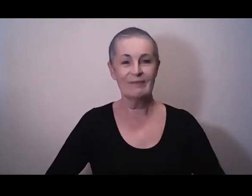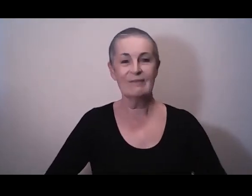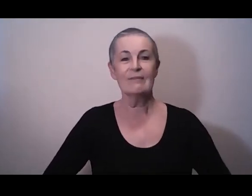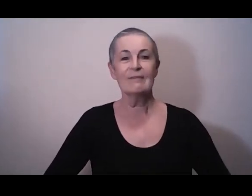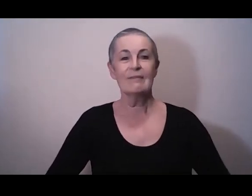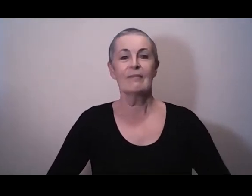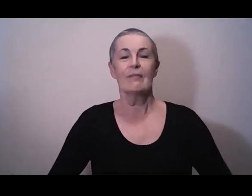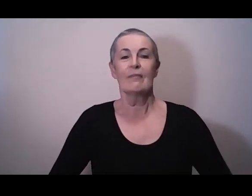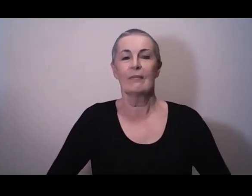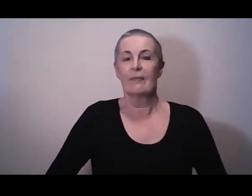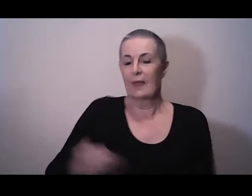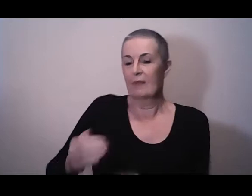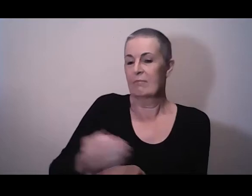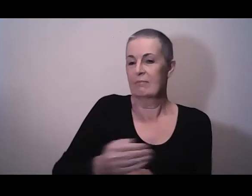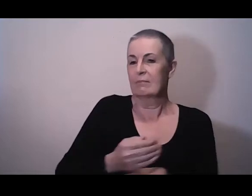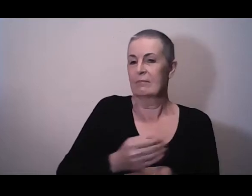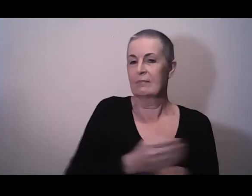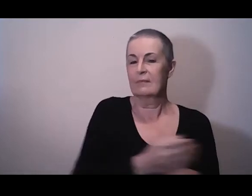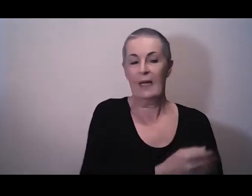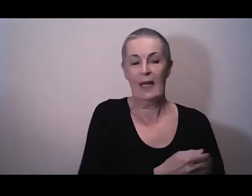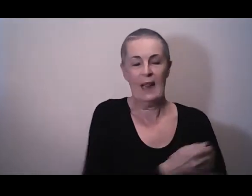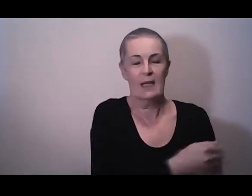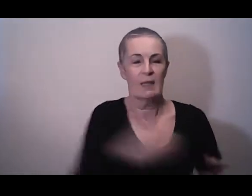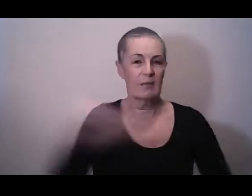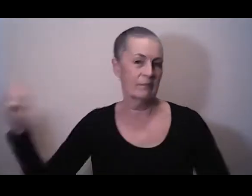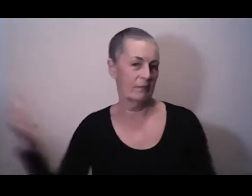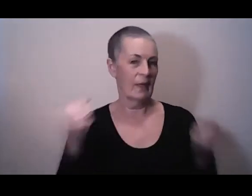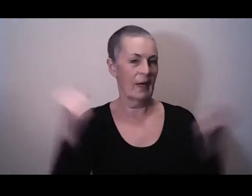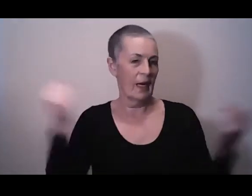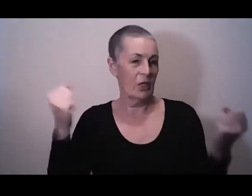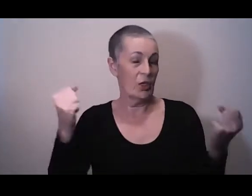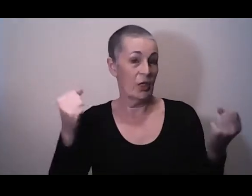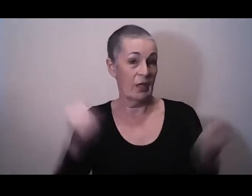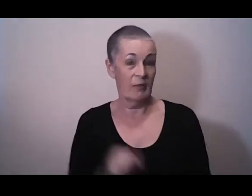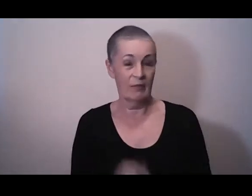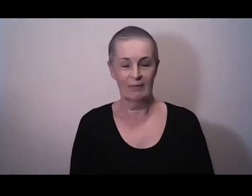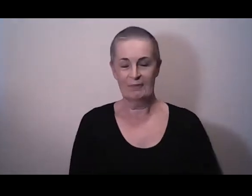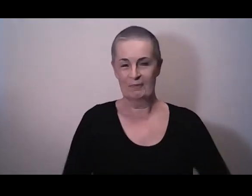are collecting that energy that you have just been working with.